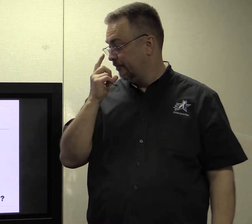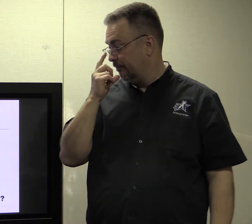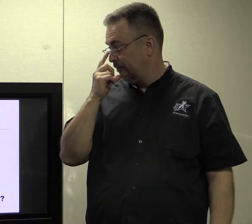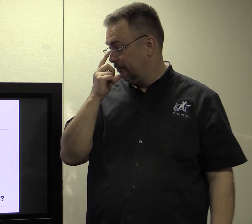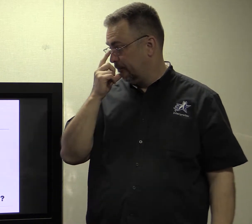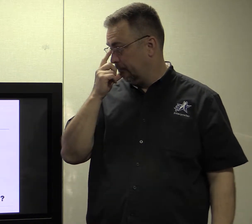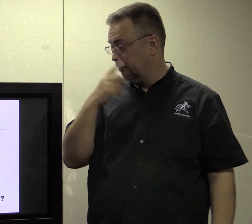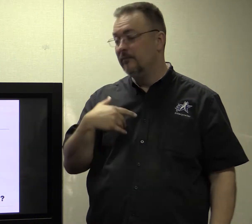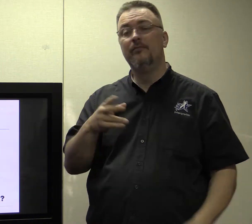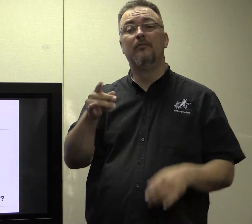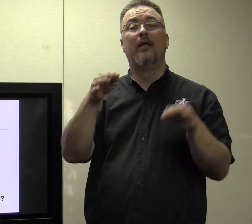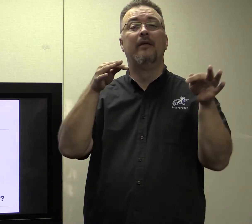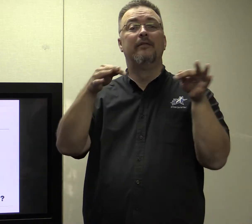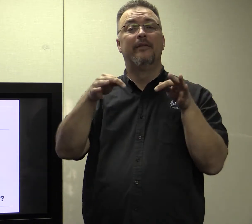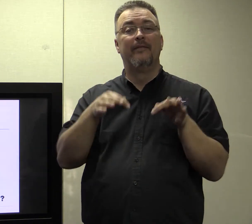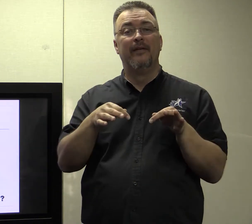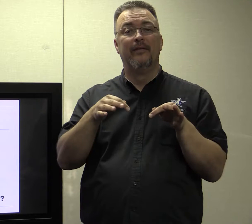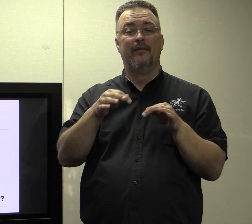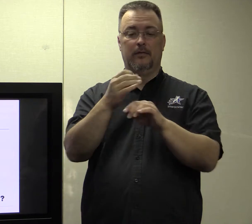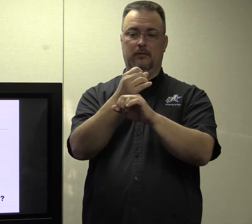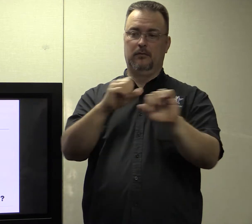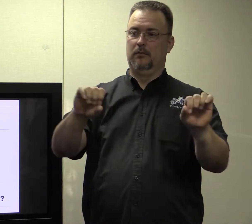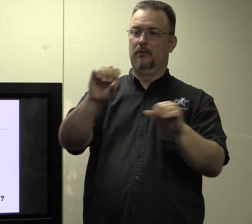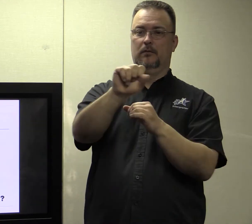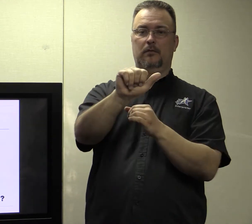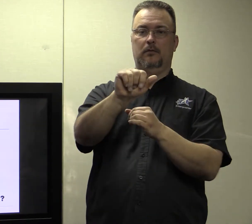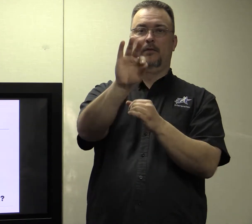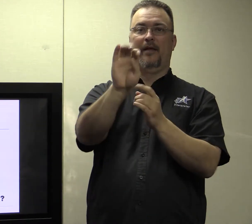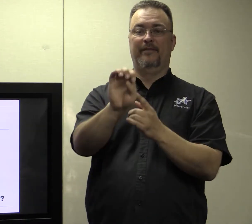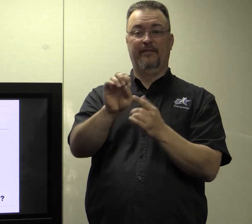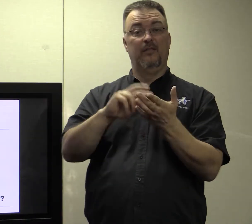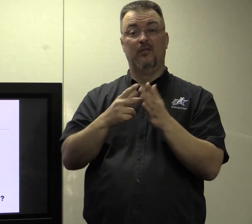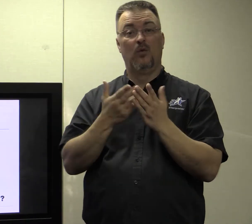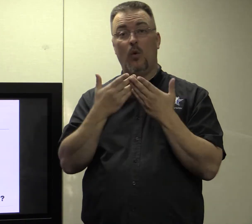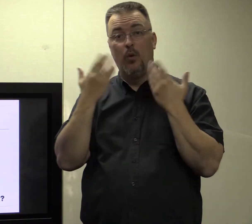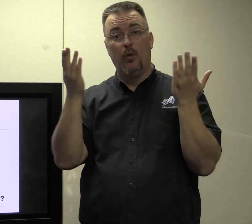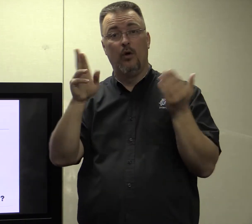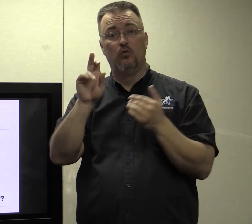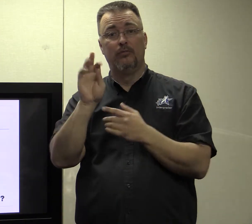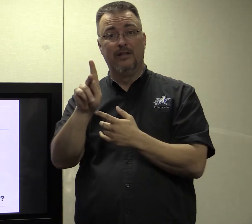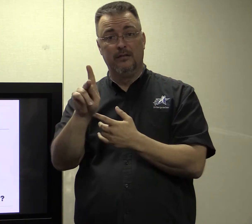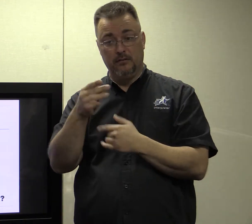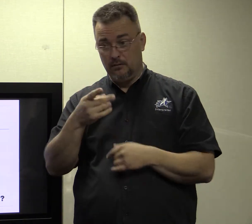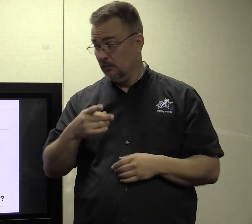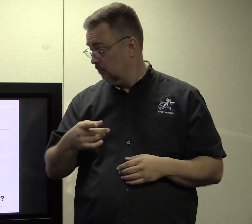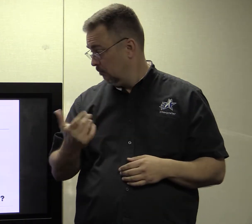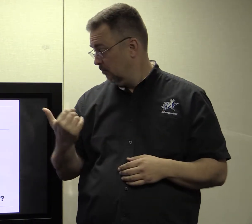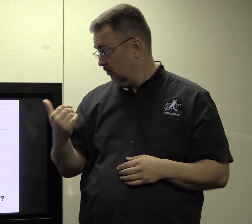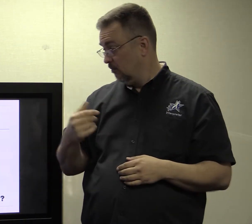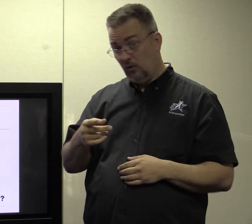What is the definition of safe? Free of risk. Are we really truly free of risk?